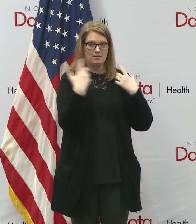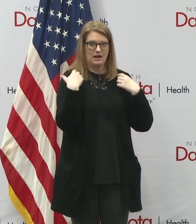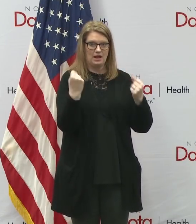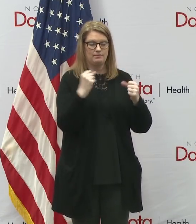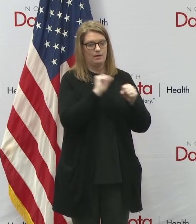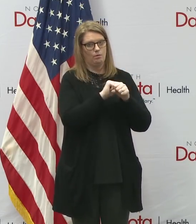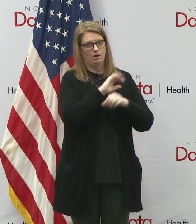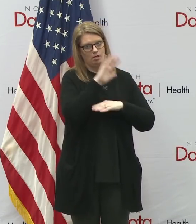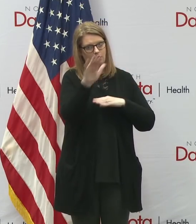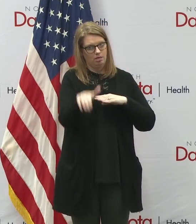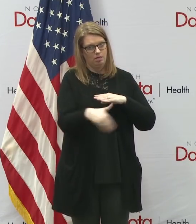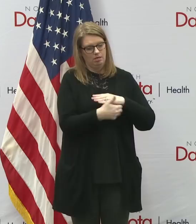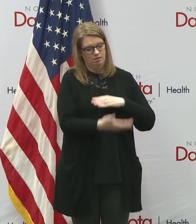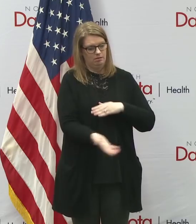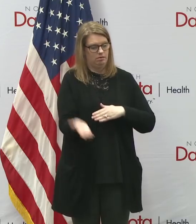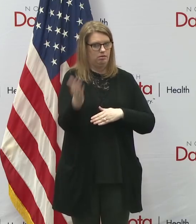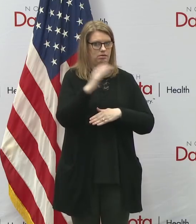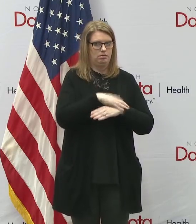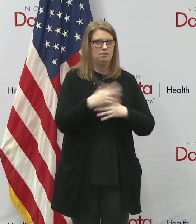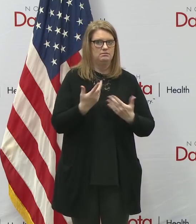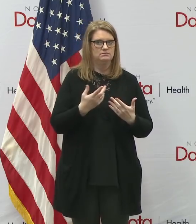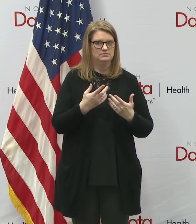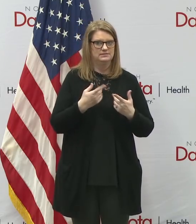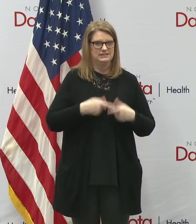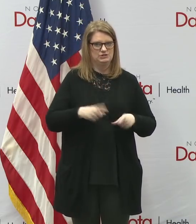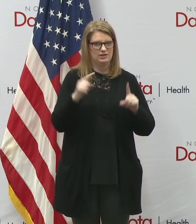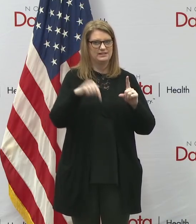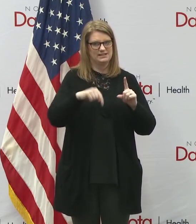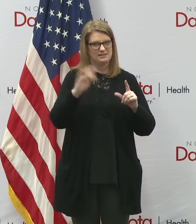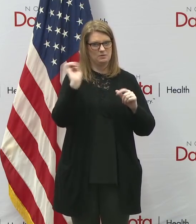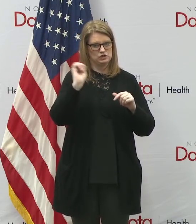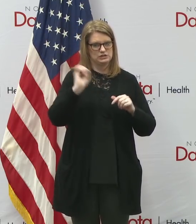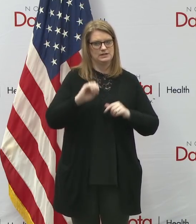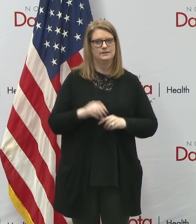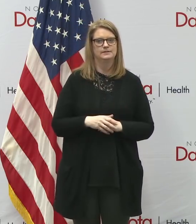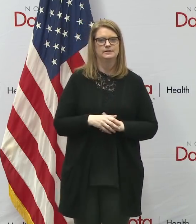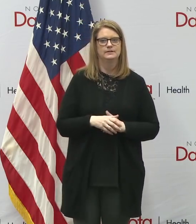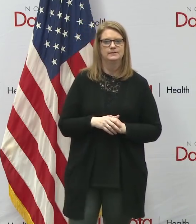the clock during this health emergency.